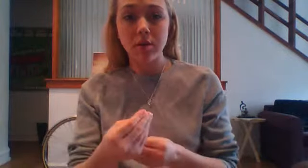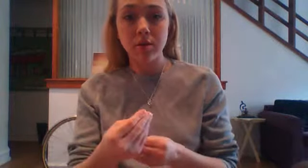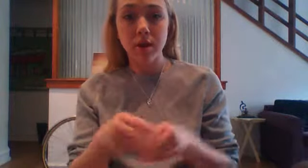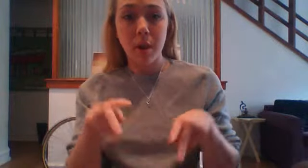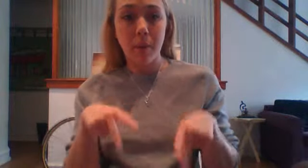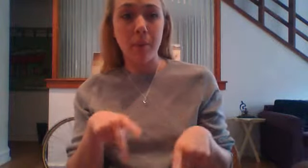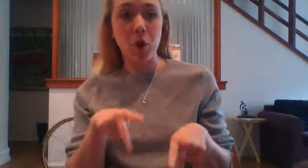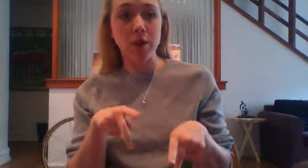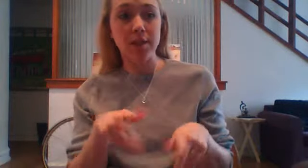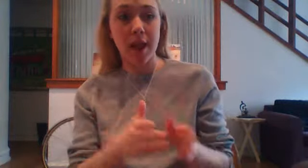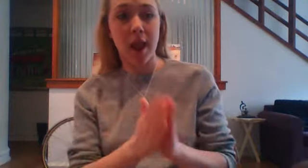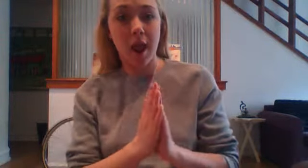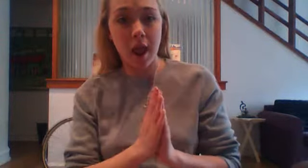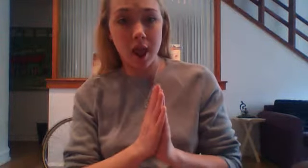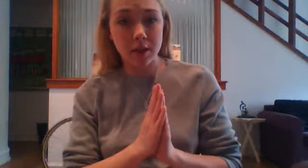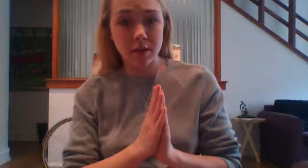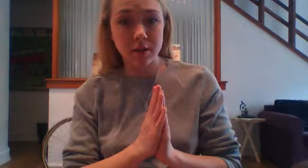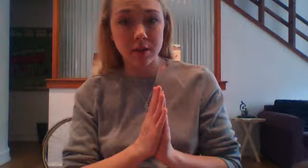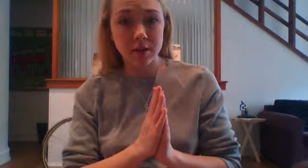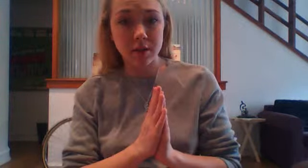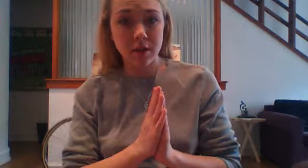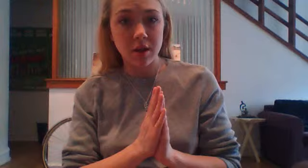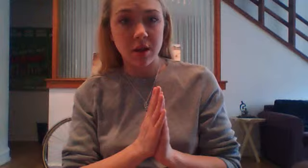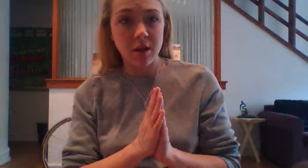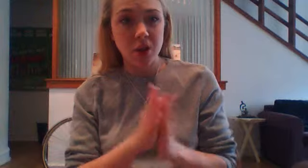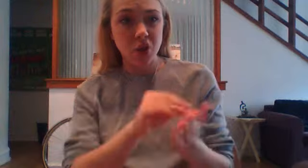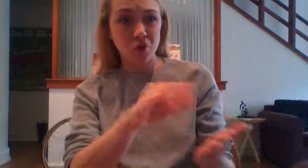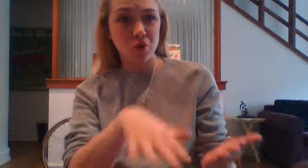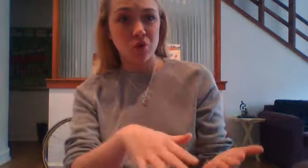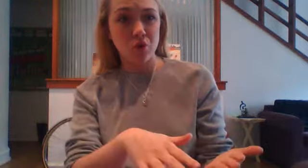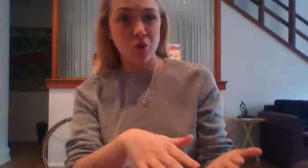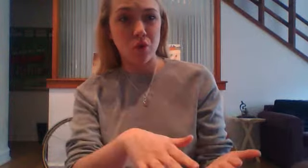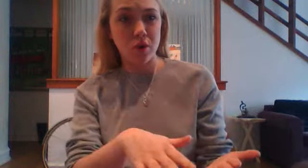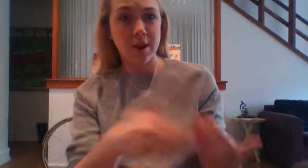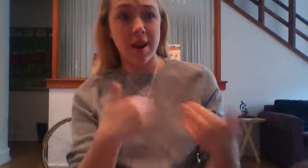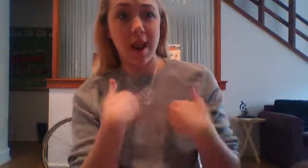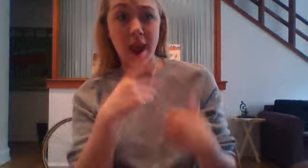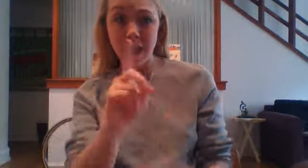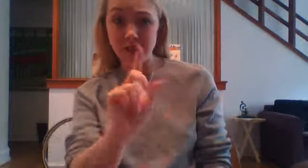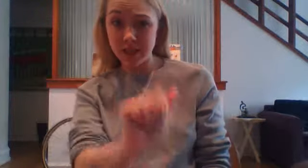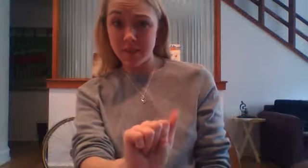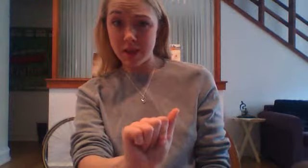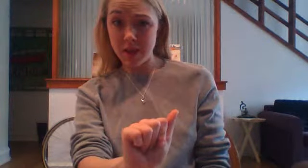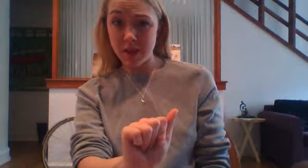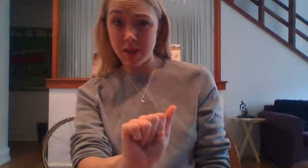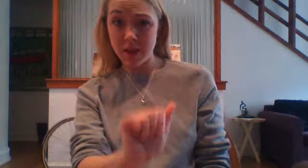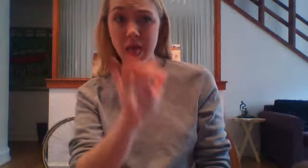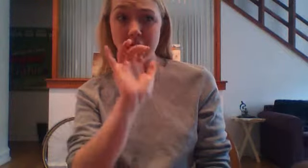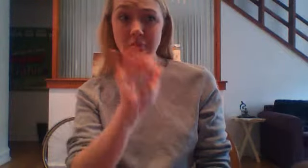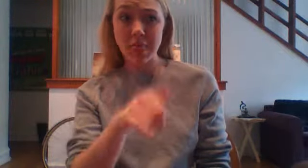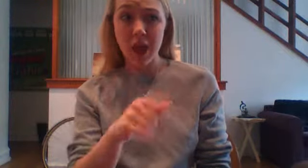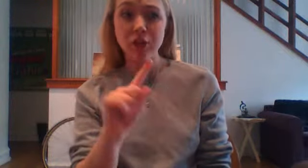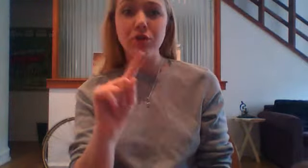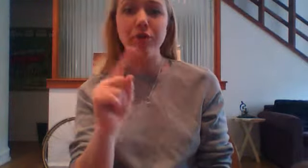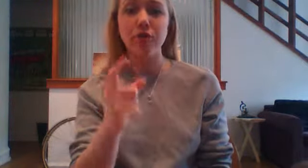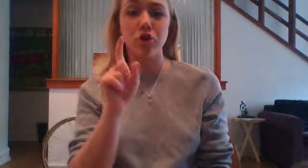services provider asks is, does the student have a disability? That's the question they want to answer. Well, I'm going to posit to you that